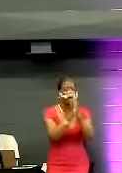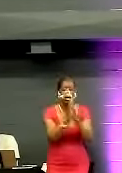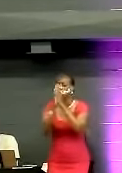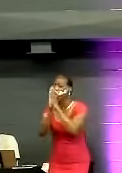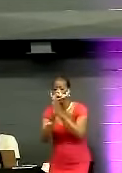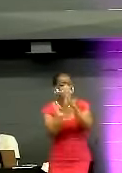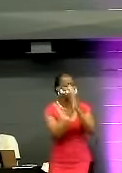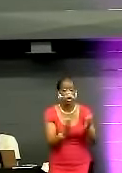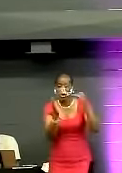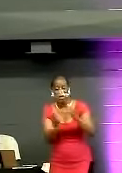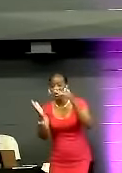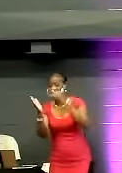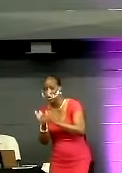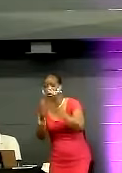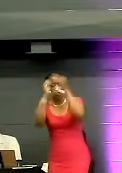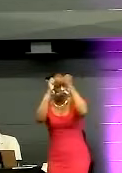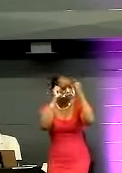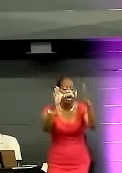Father, forgive them,